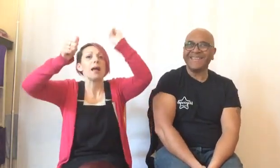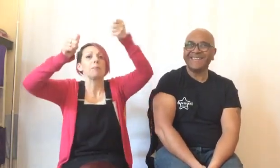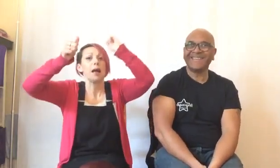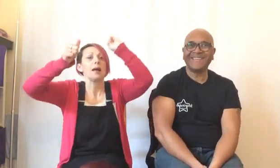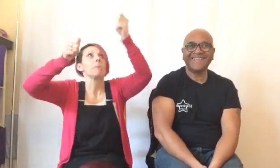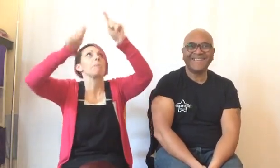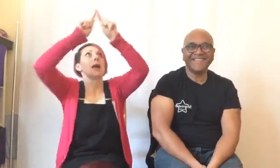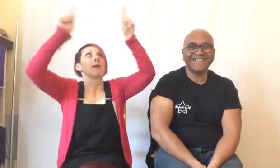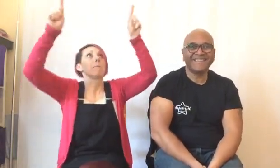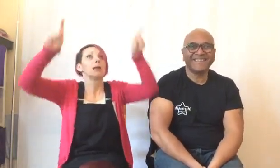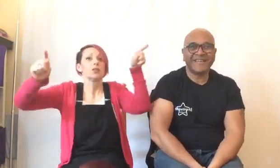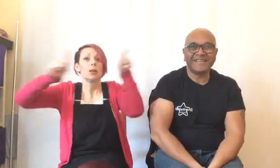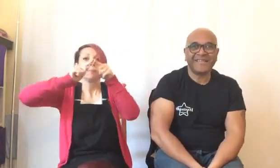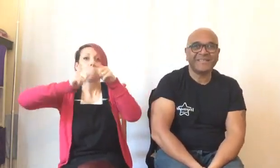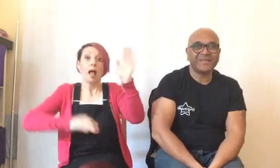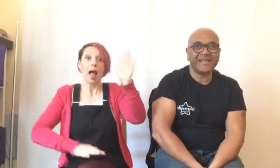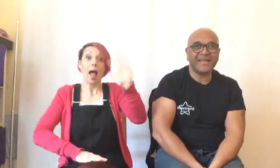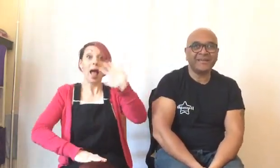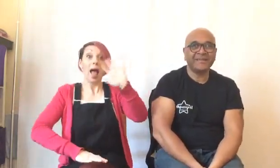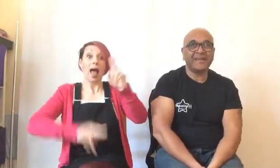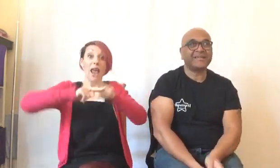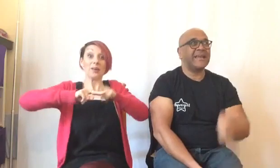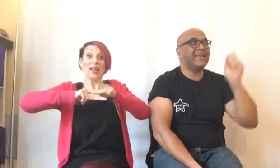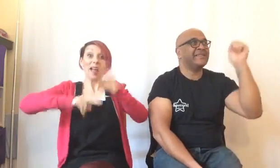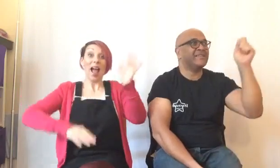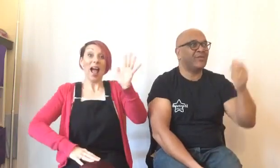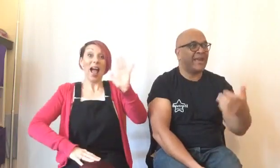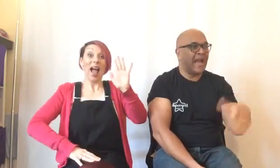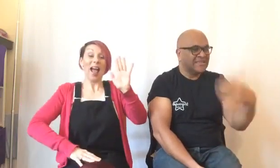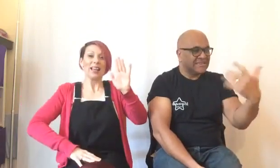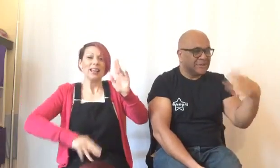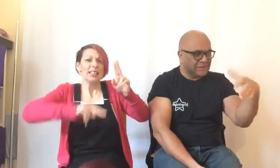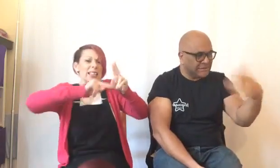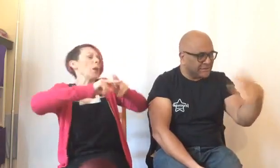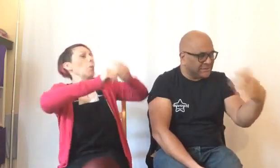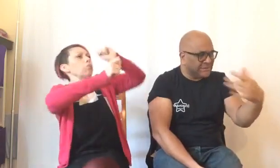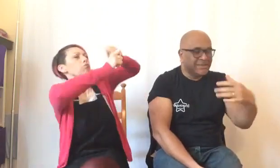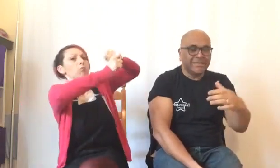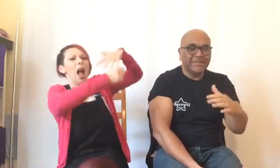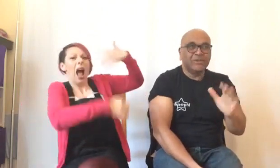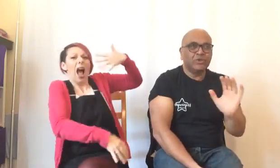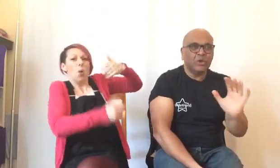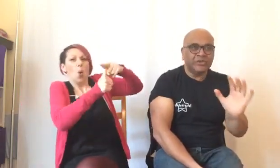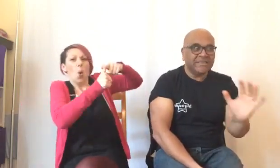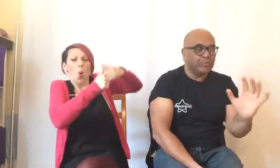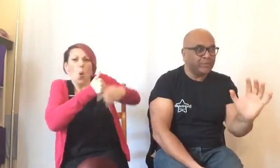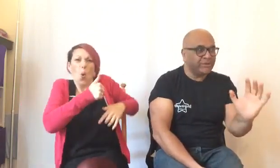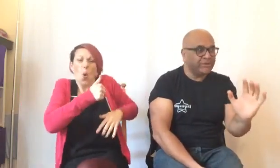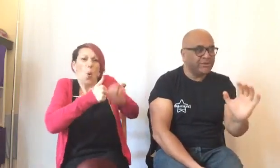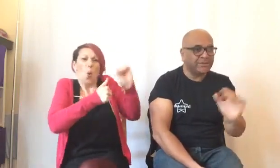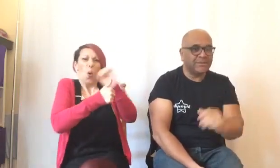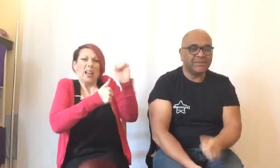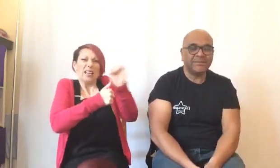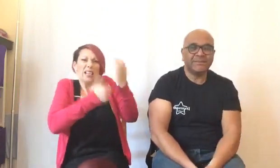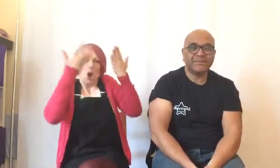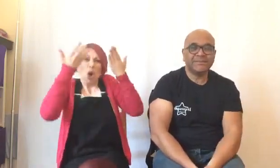Dad," he says to his dad. His dad hits his finger. "Oh, not now,